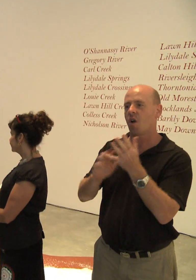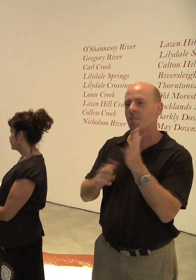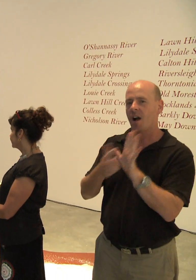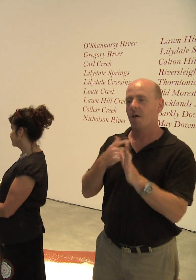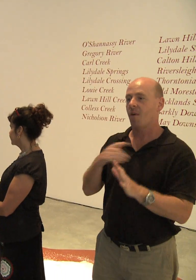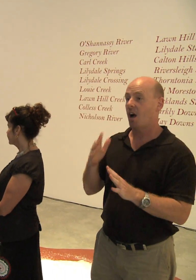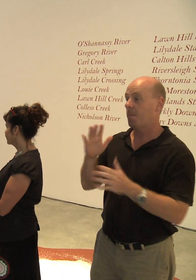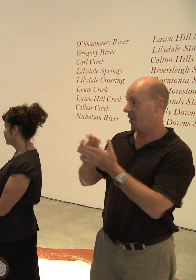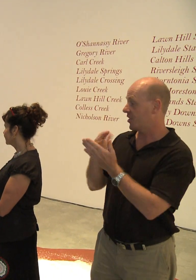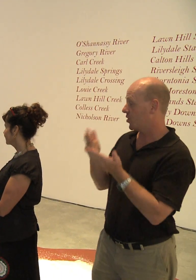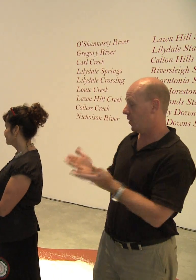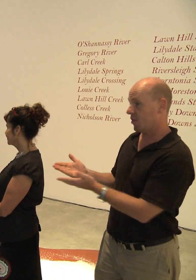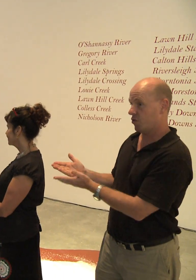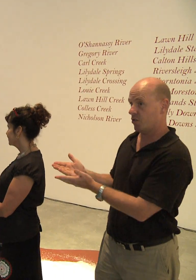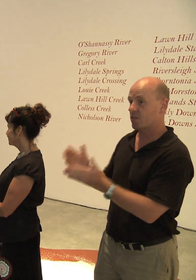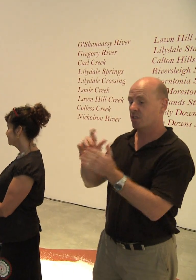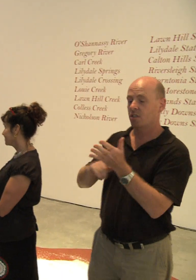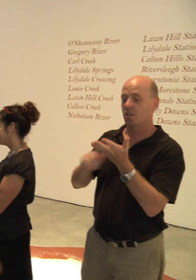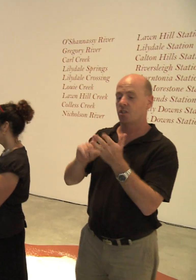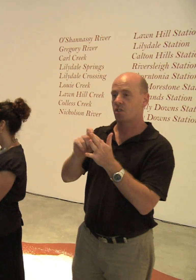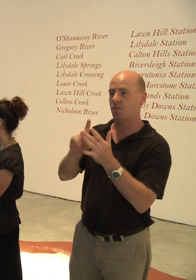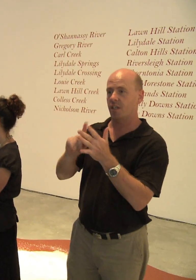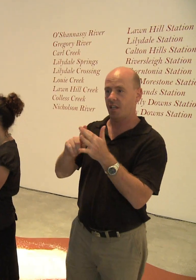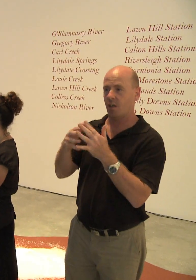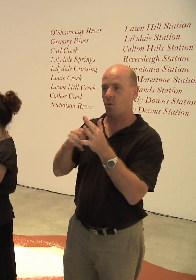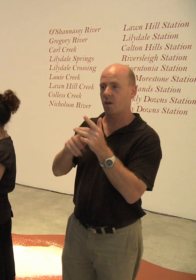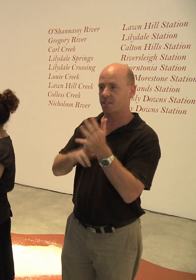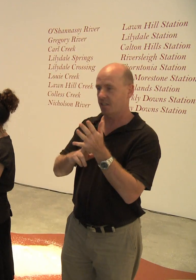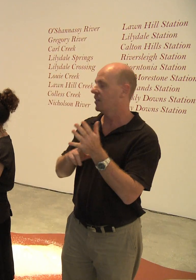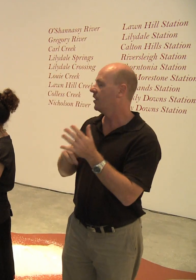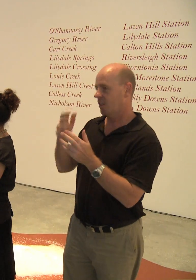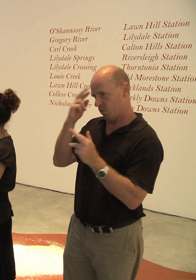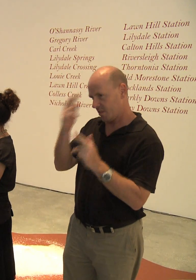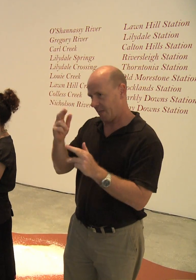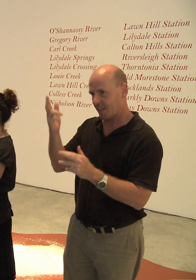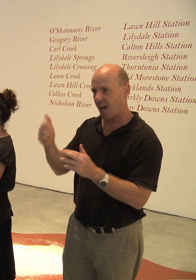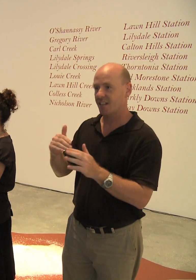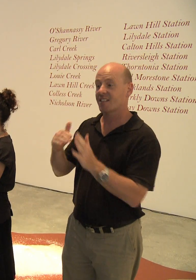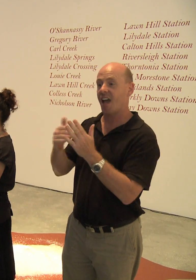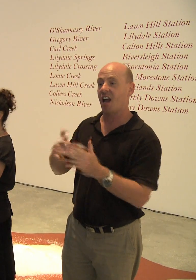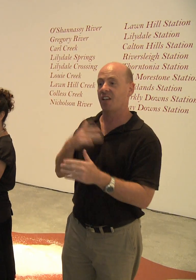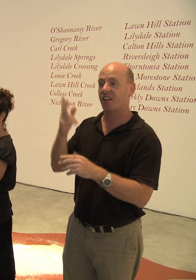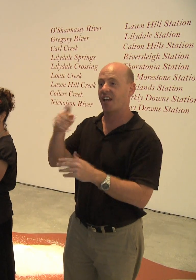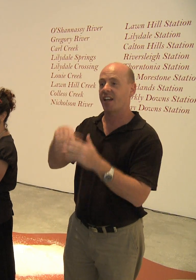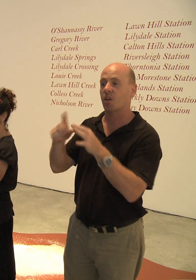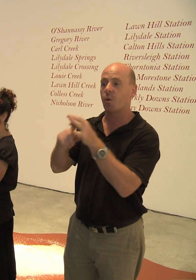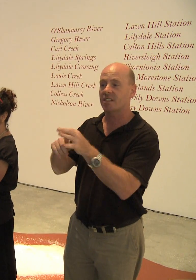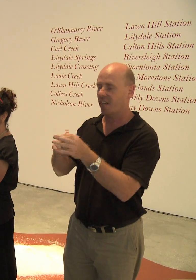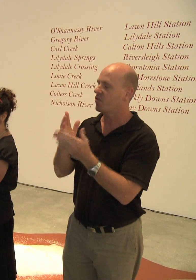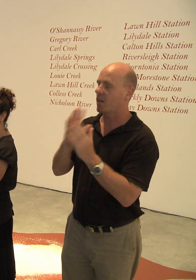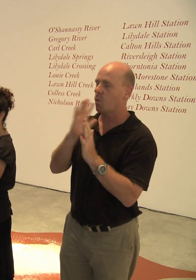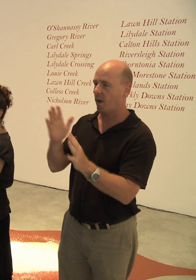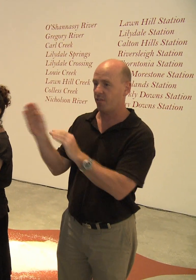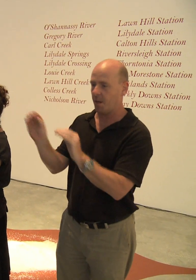great pleasure to introduce Judy Watson, respected artist, now living again in Queensland, which is really